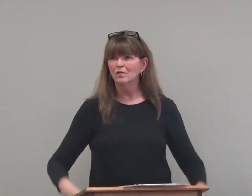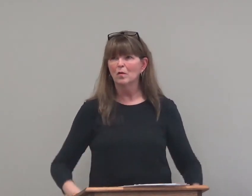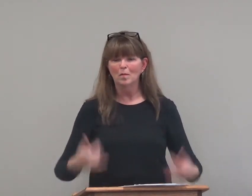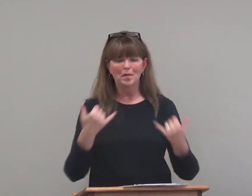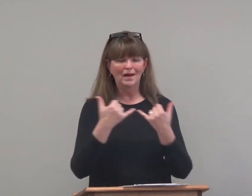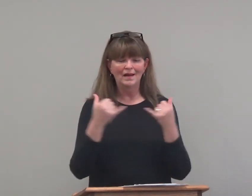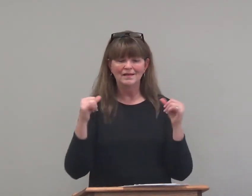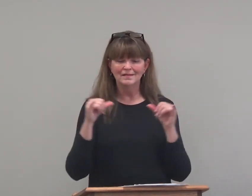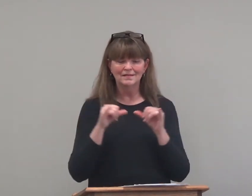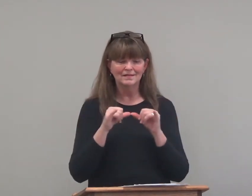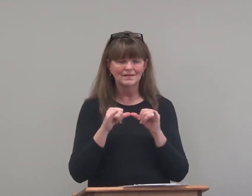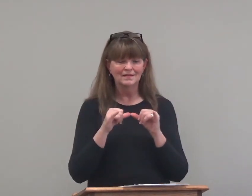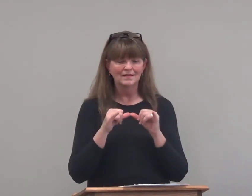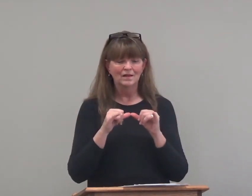is not just a physical place